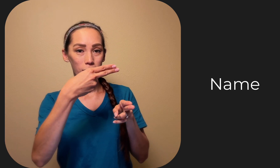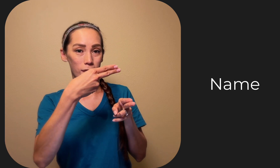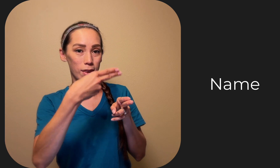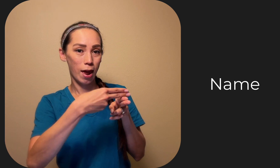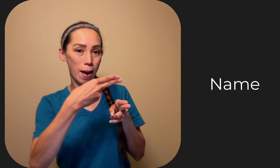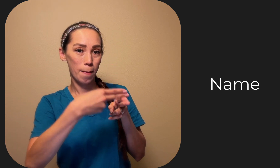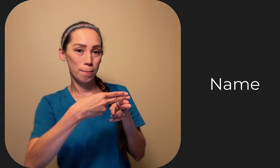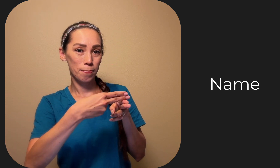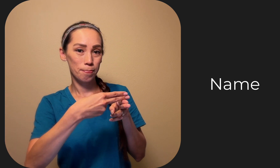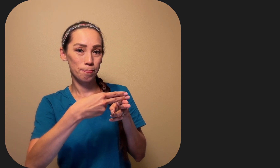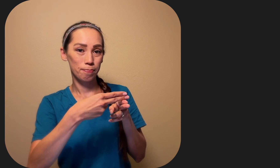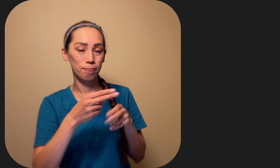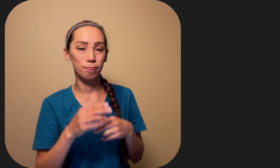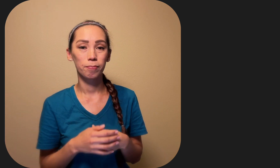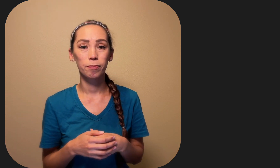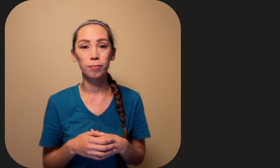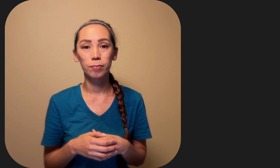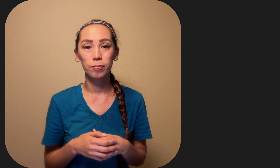Name.